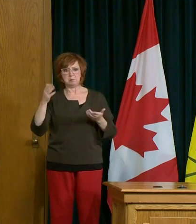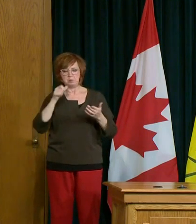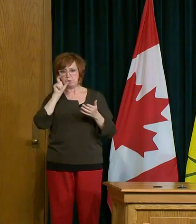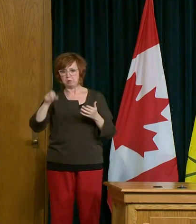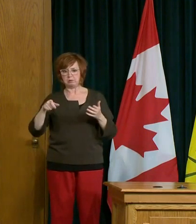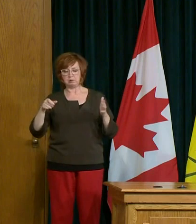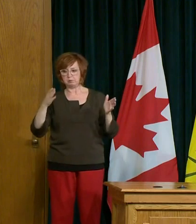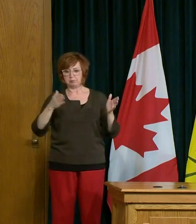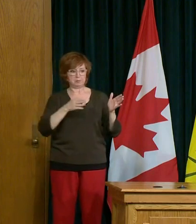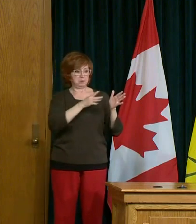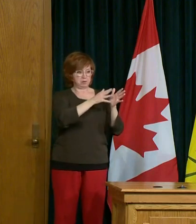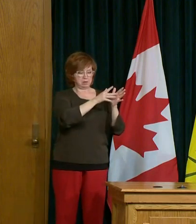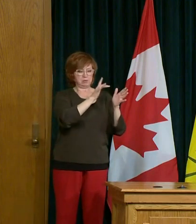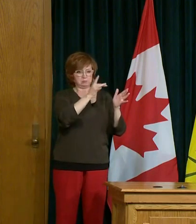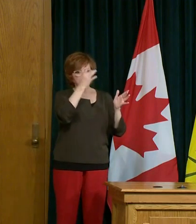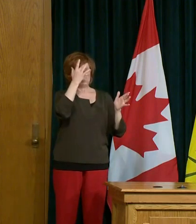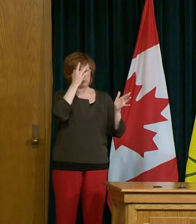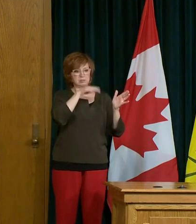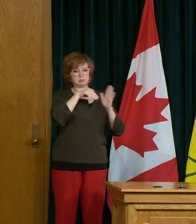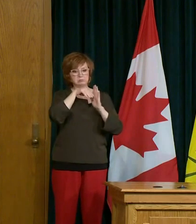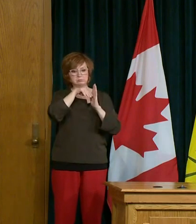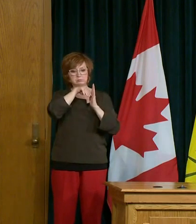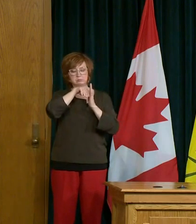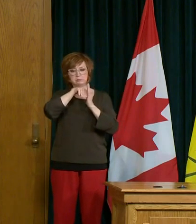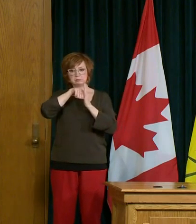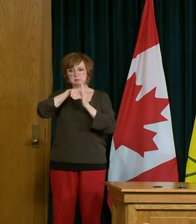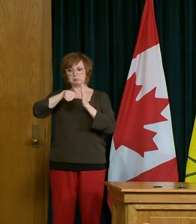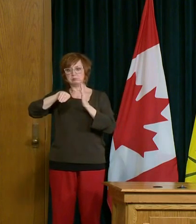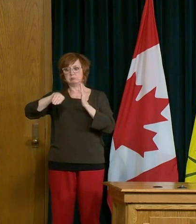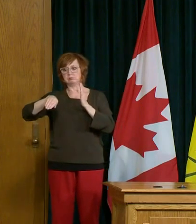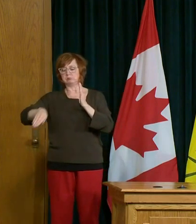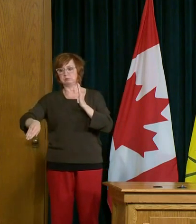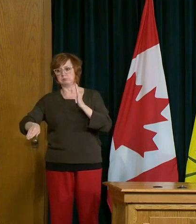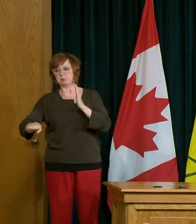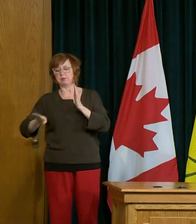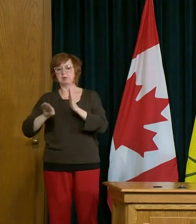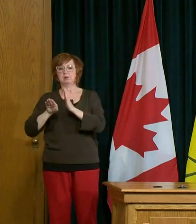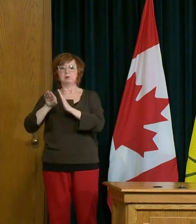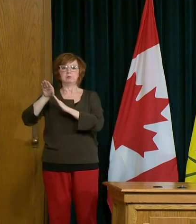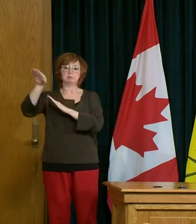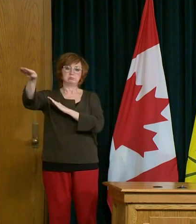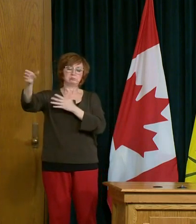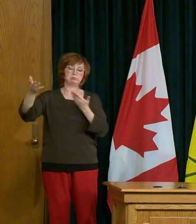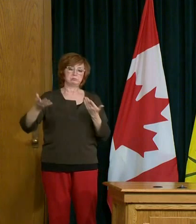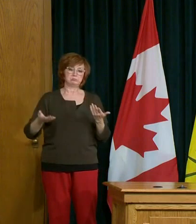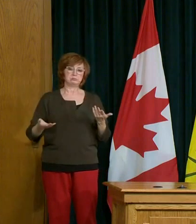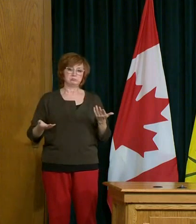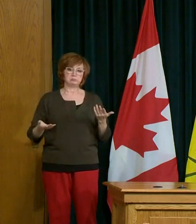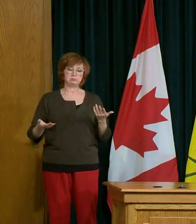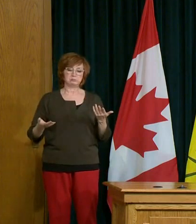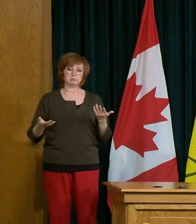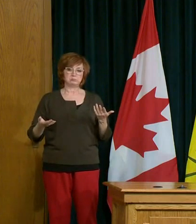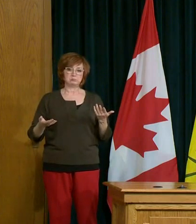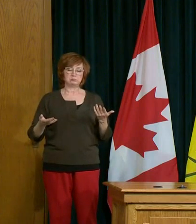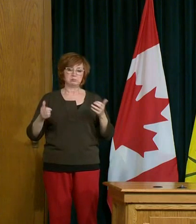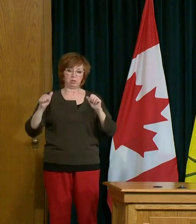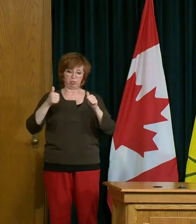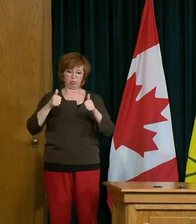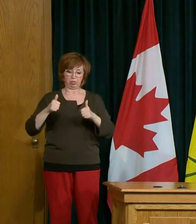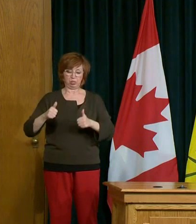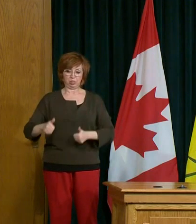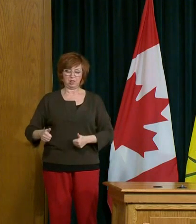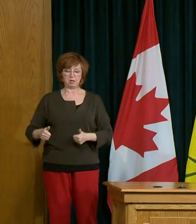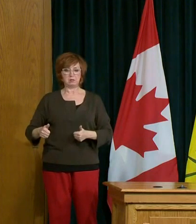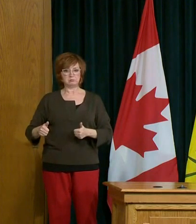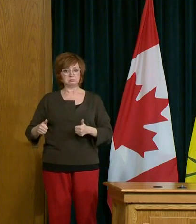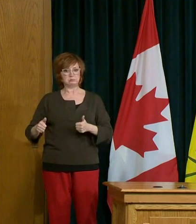go back to an acute care ward and then go back home to complete their recovery. So while most people who self-isolate at home recover in